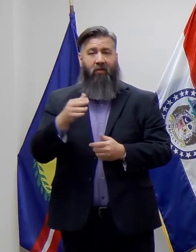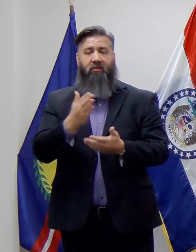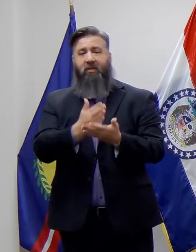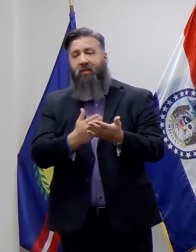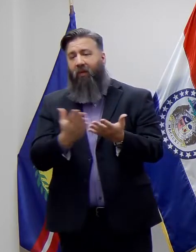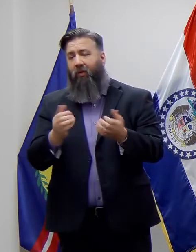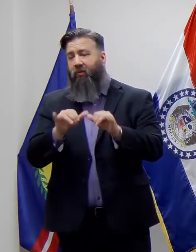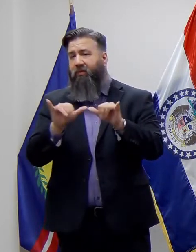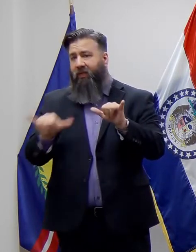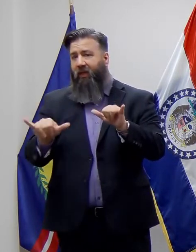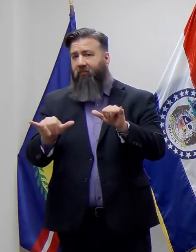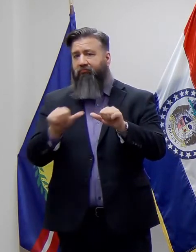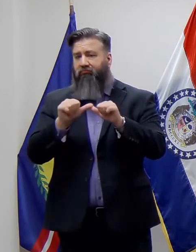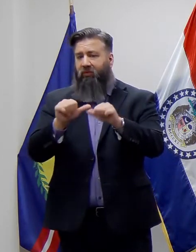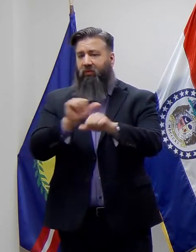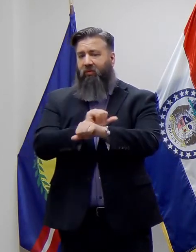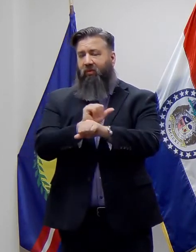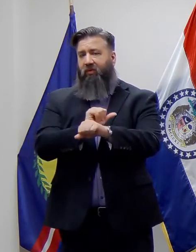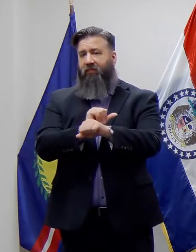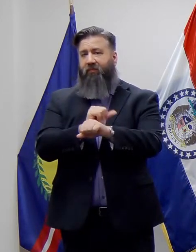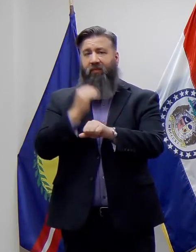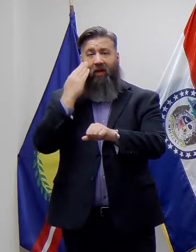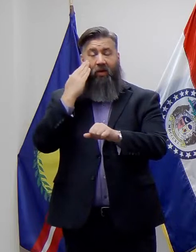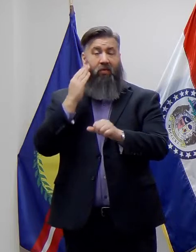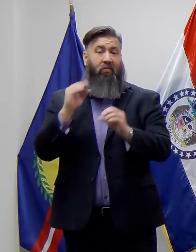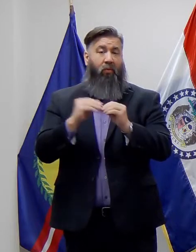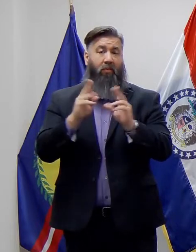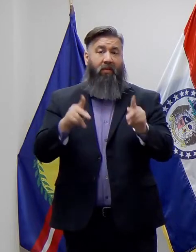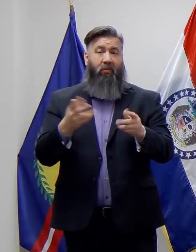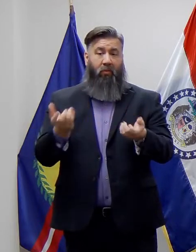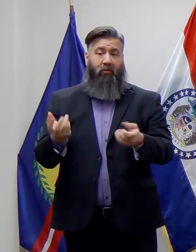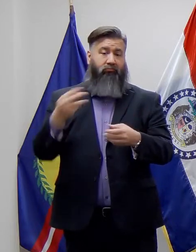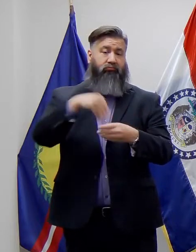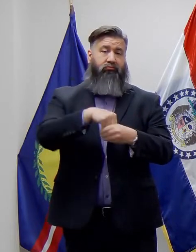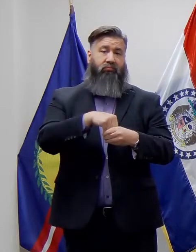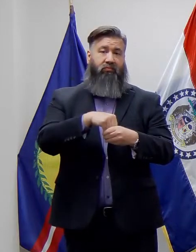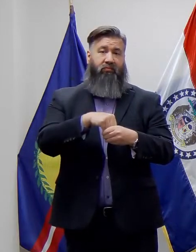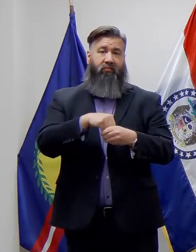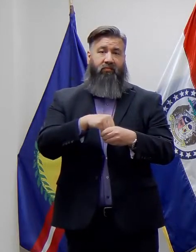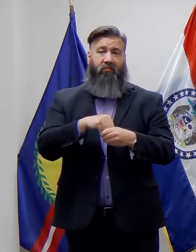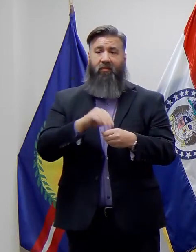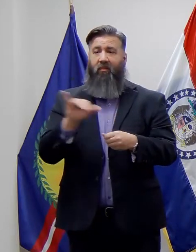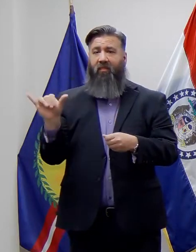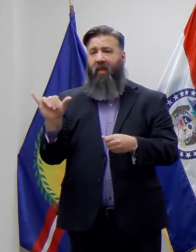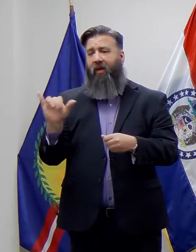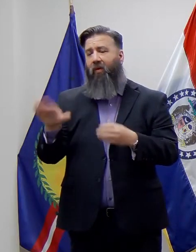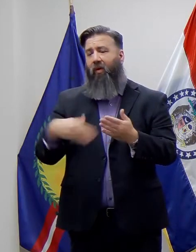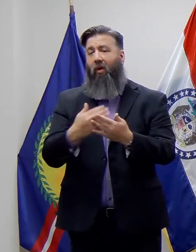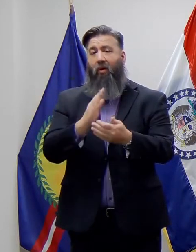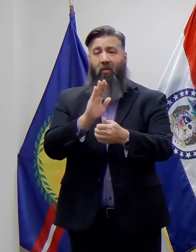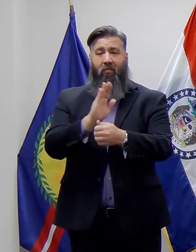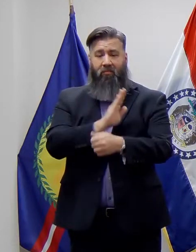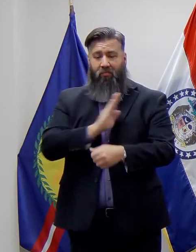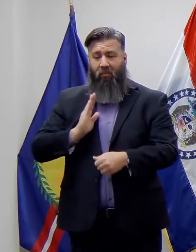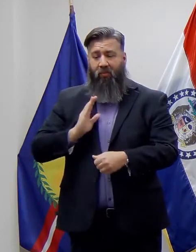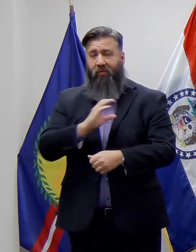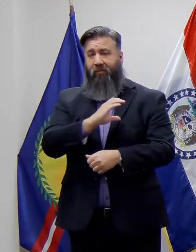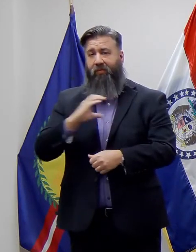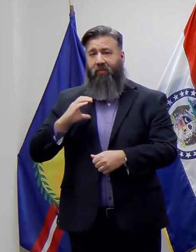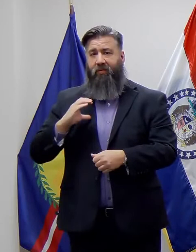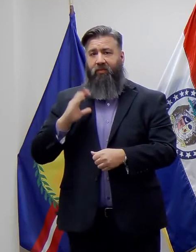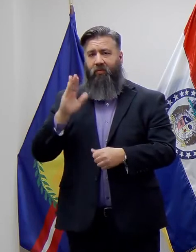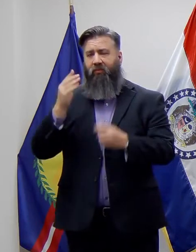stay, and I know that there's some more people that want to serve. So like all of our boards and commissions, we'll keep that in mind, and we'll